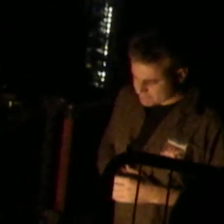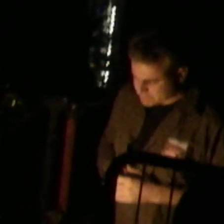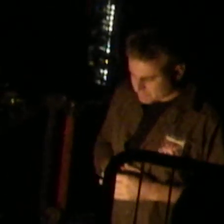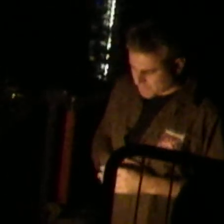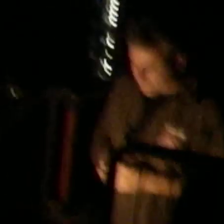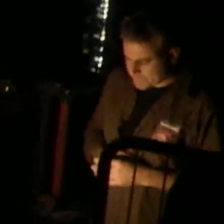a